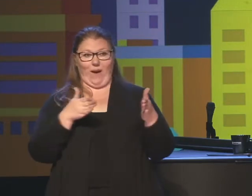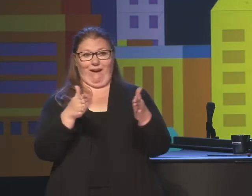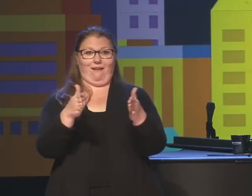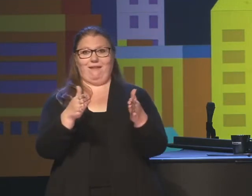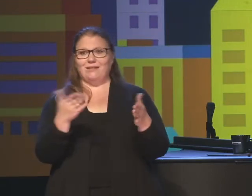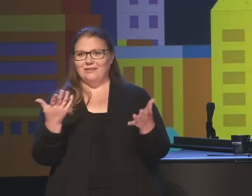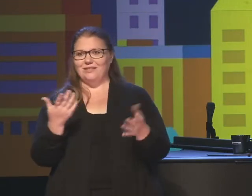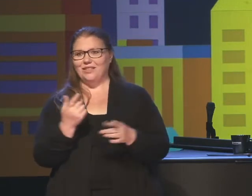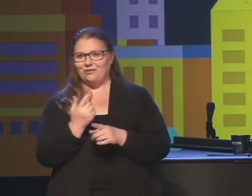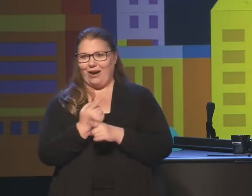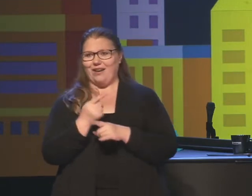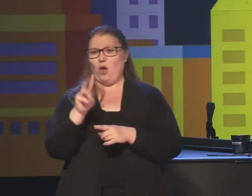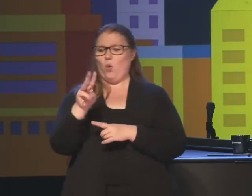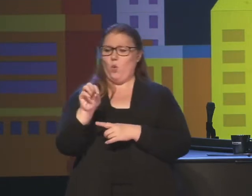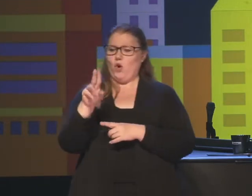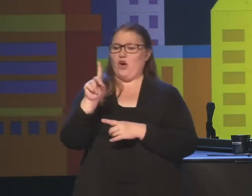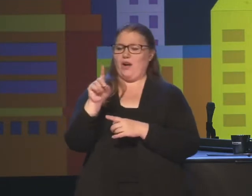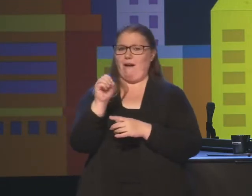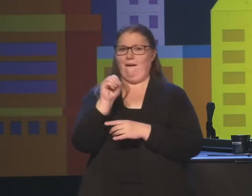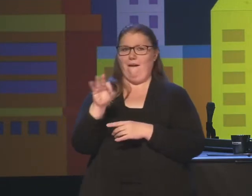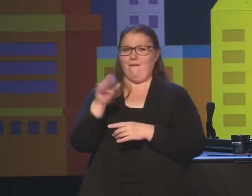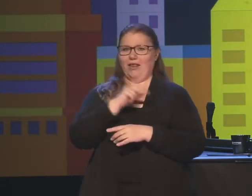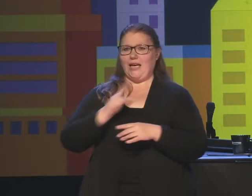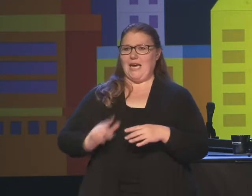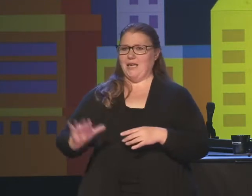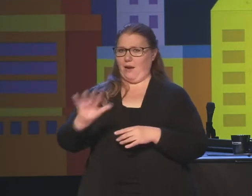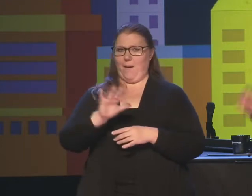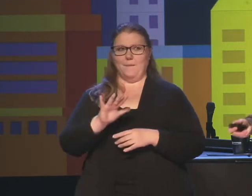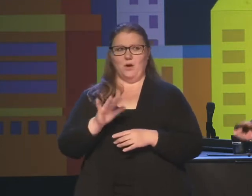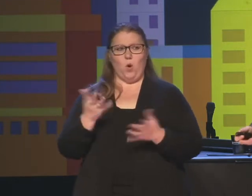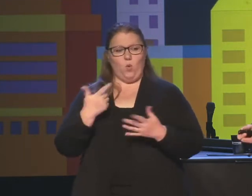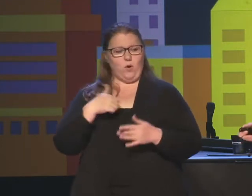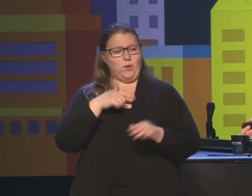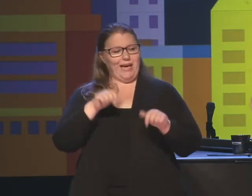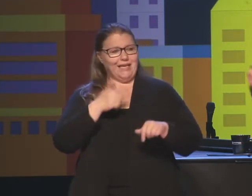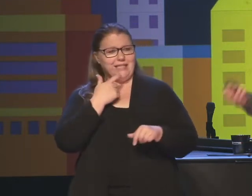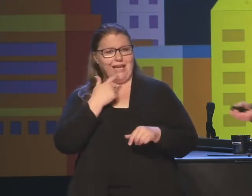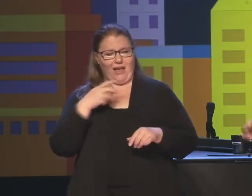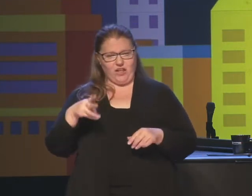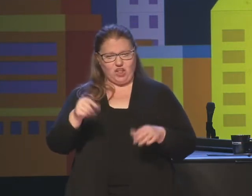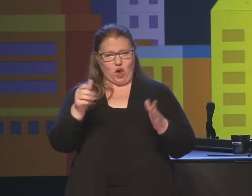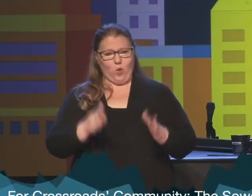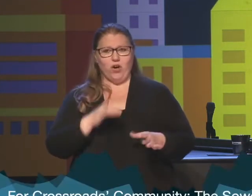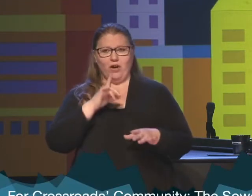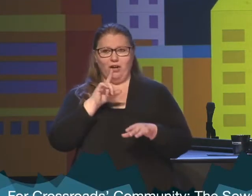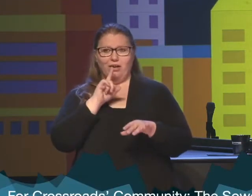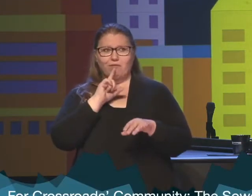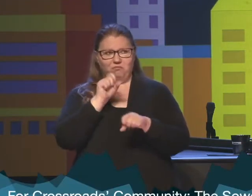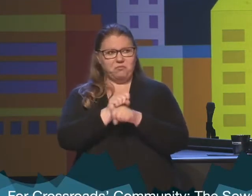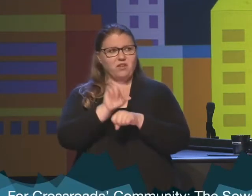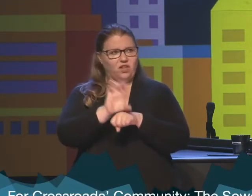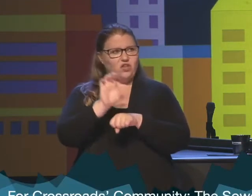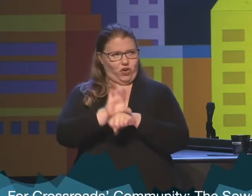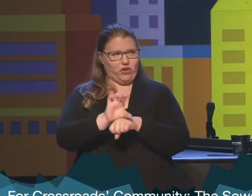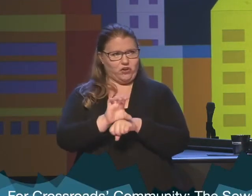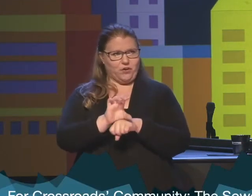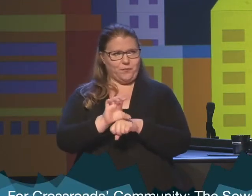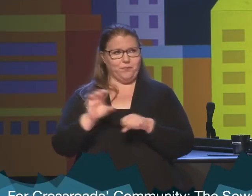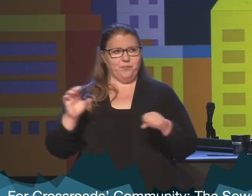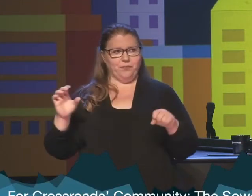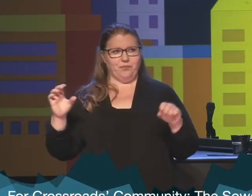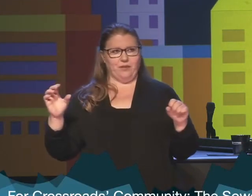right? So for Crossroads, I think what we could say, right, is the sower is the church, right? It's the gathered and